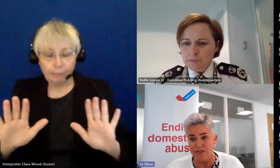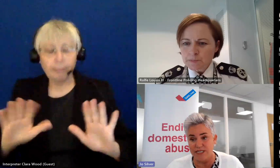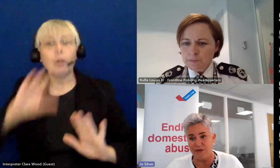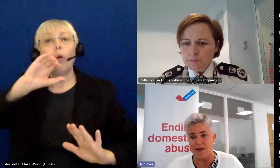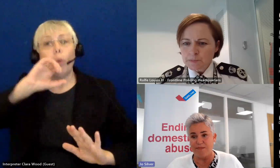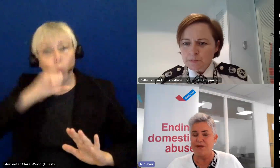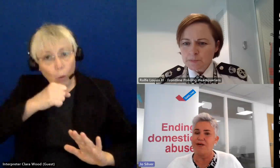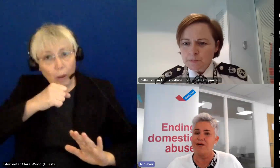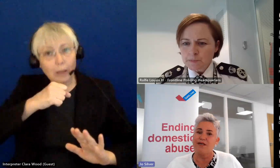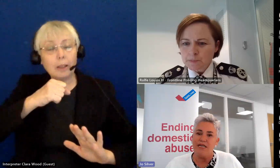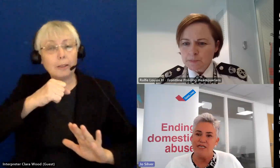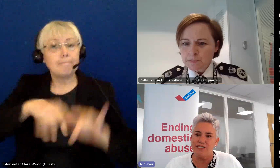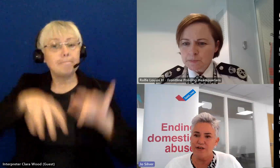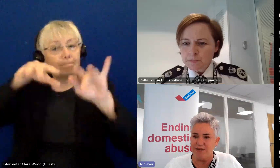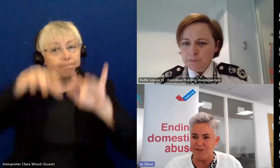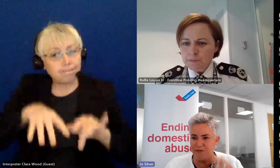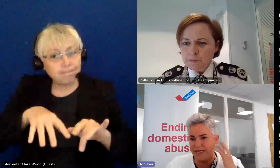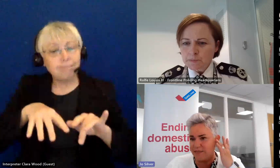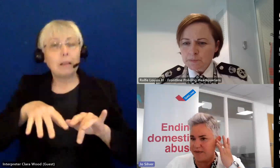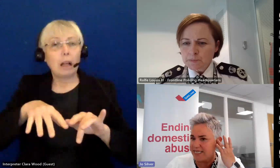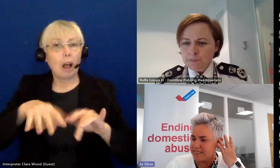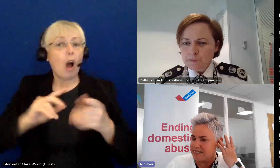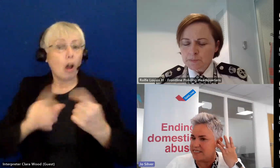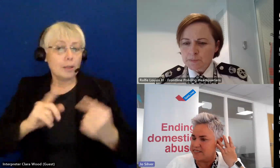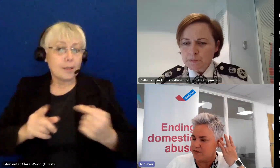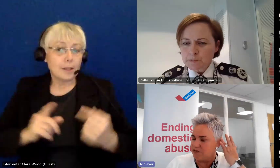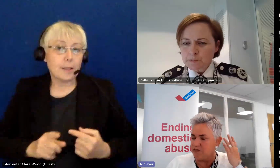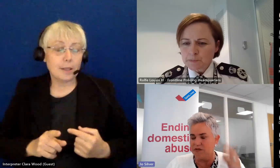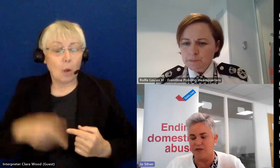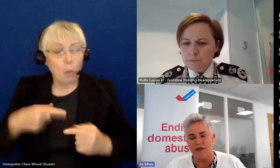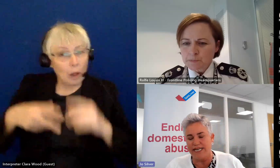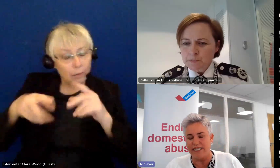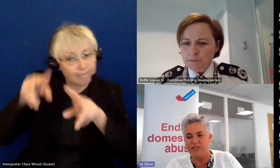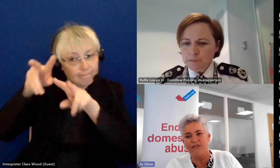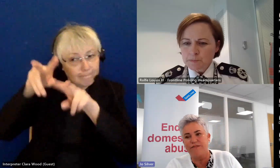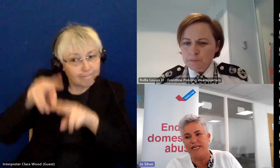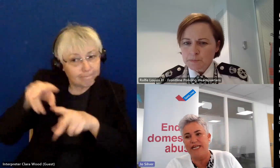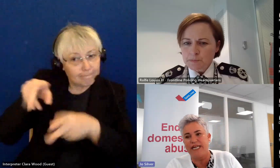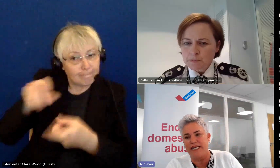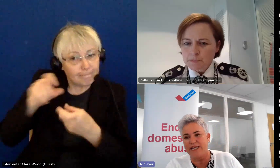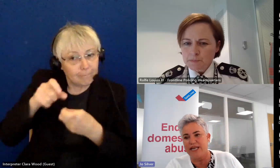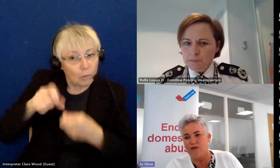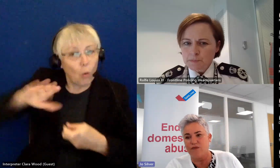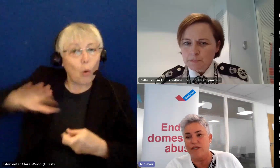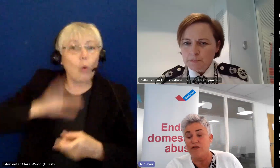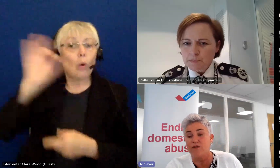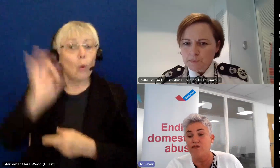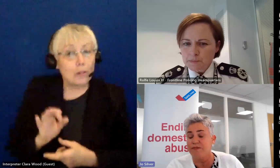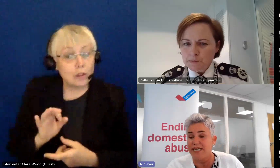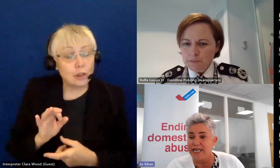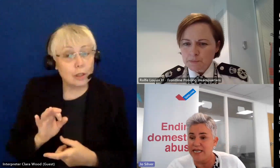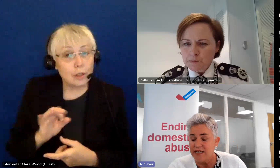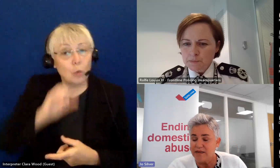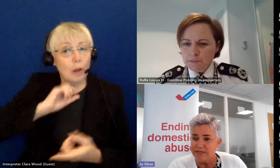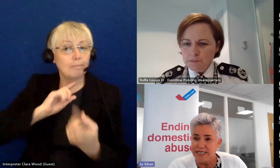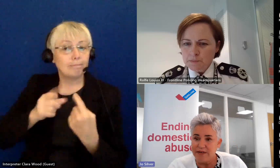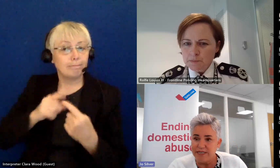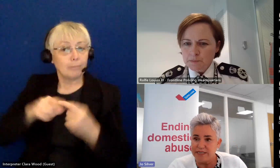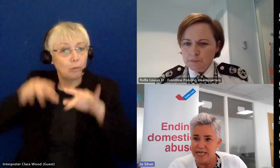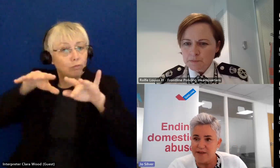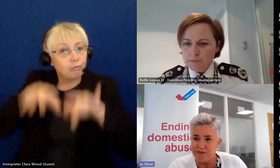the recording of the webinar. So if you miss bits or colleagues couldn't be here, that will all